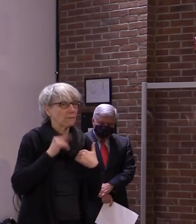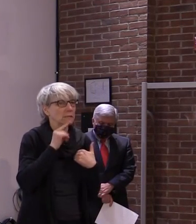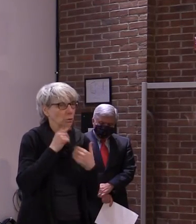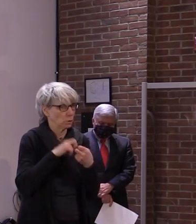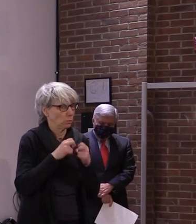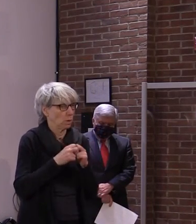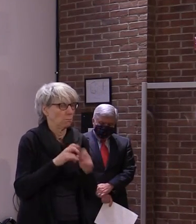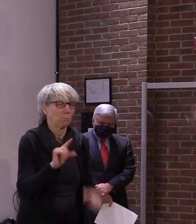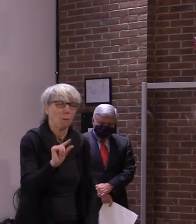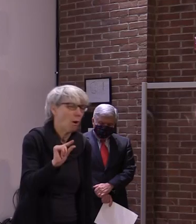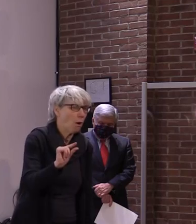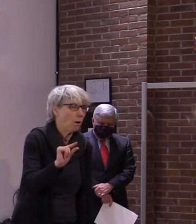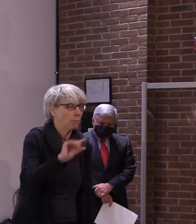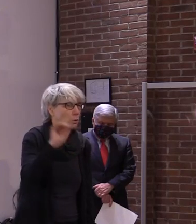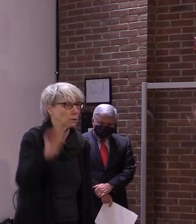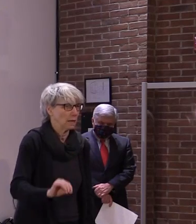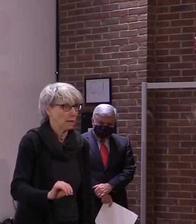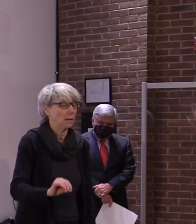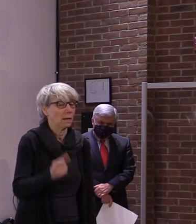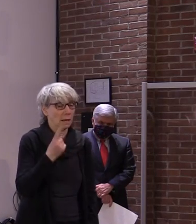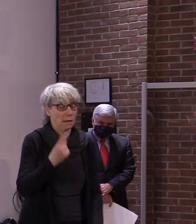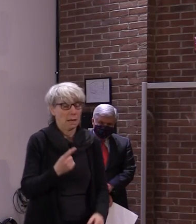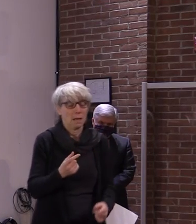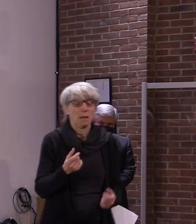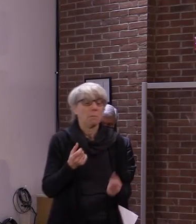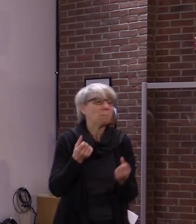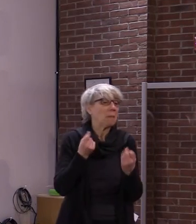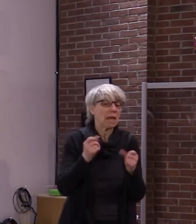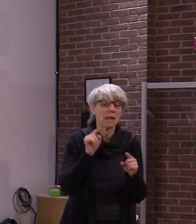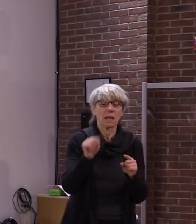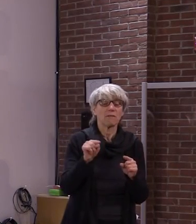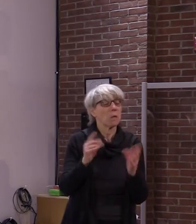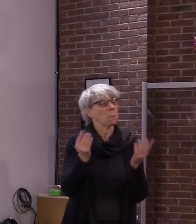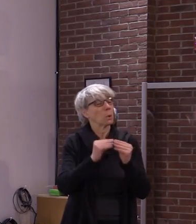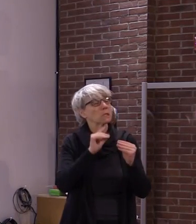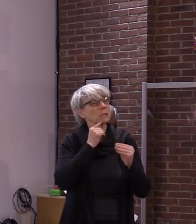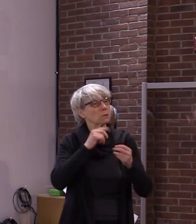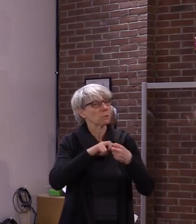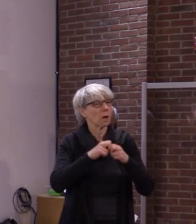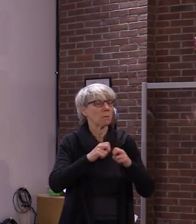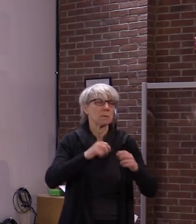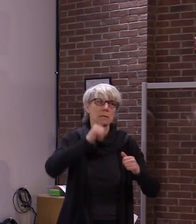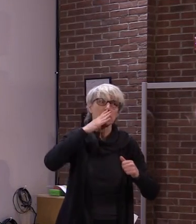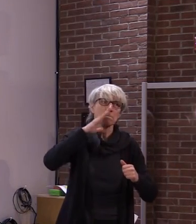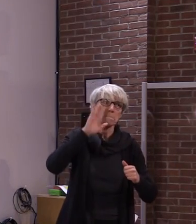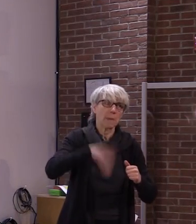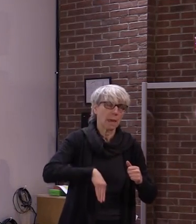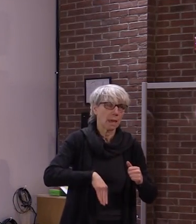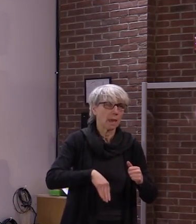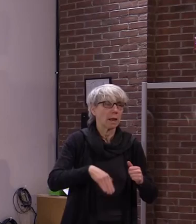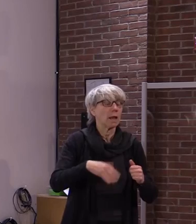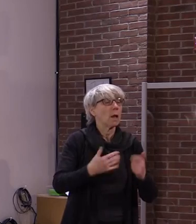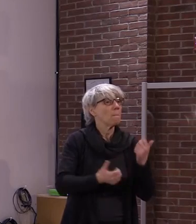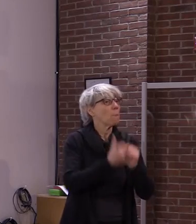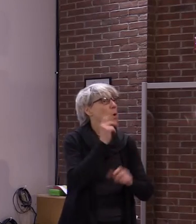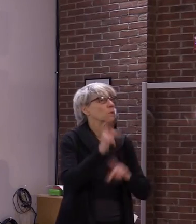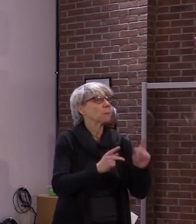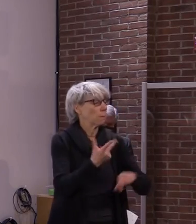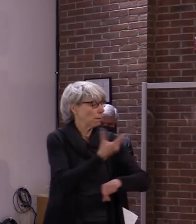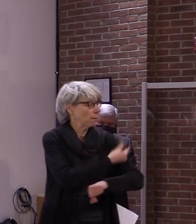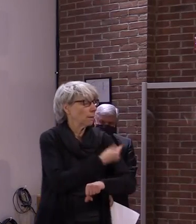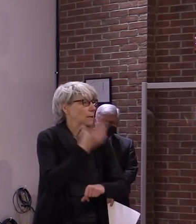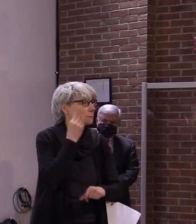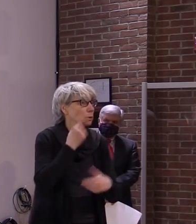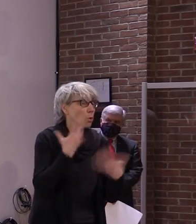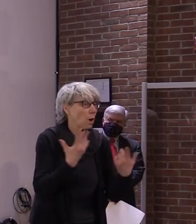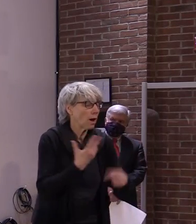91% of these events were classified as non-serious. Common side effects were pain at the injection site,